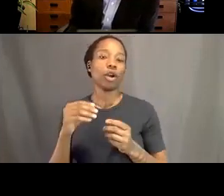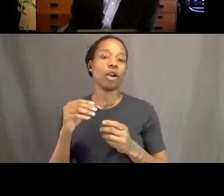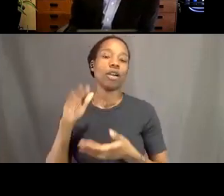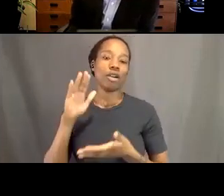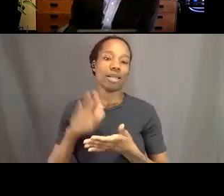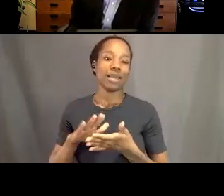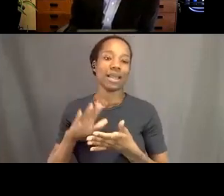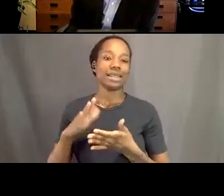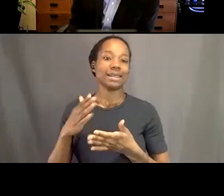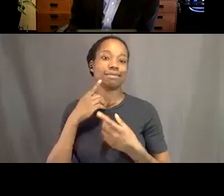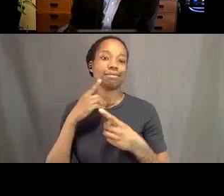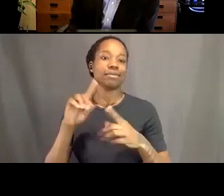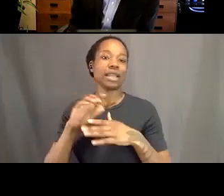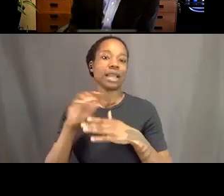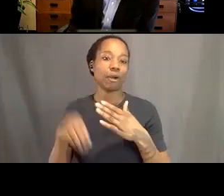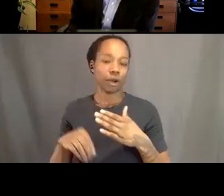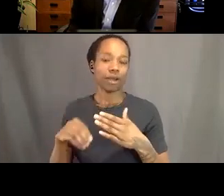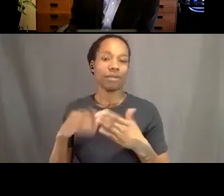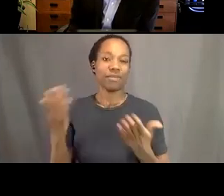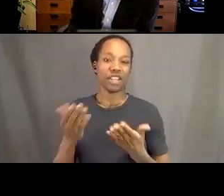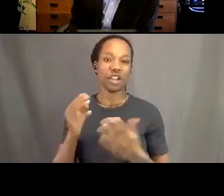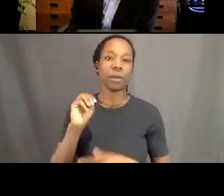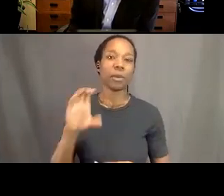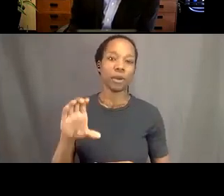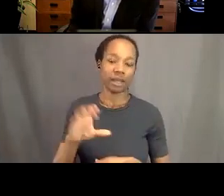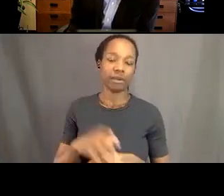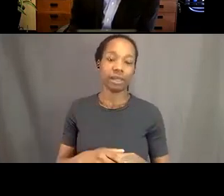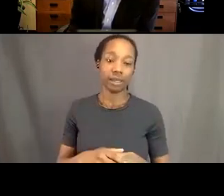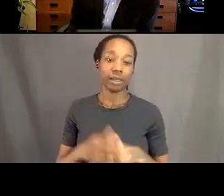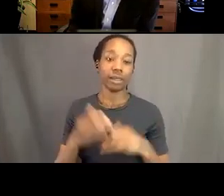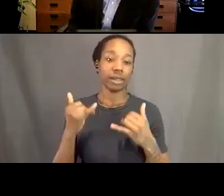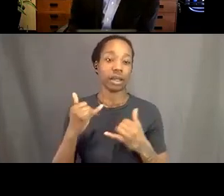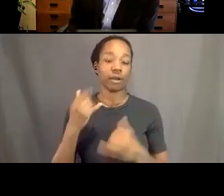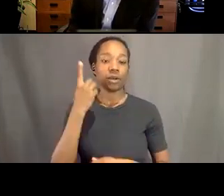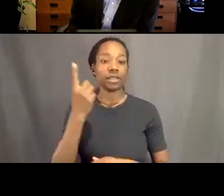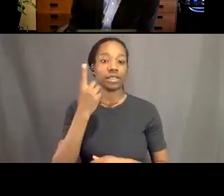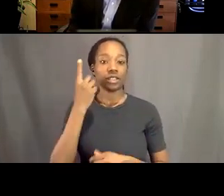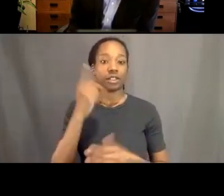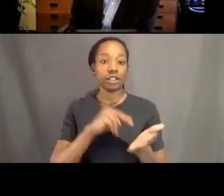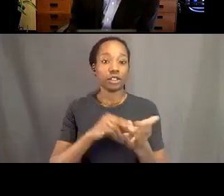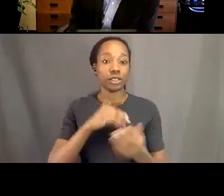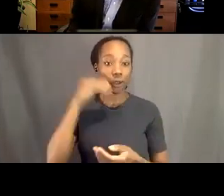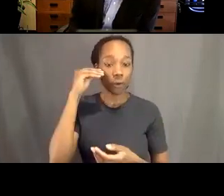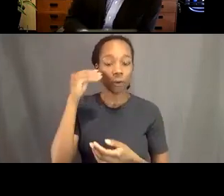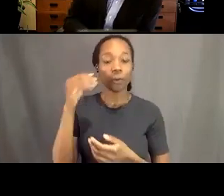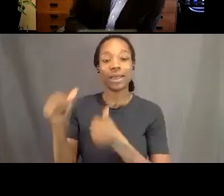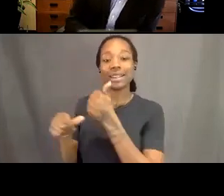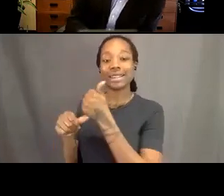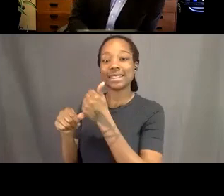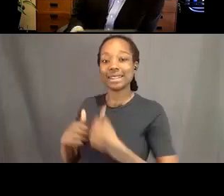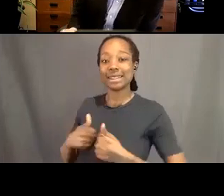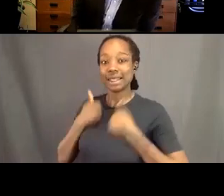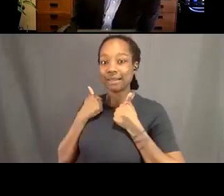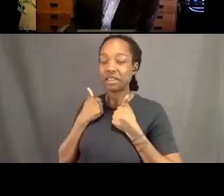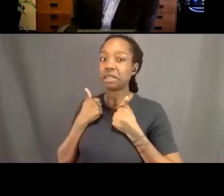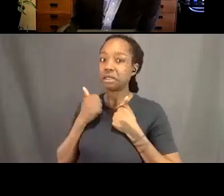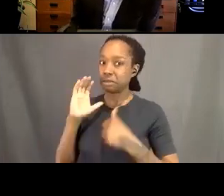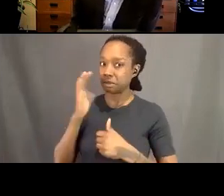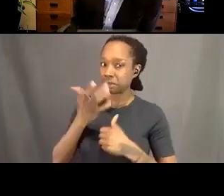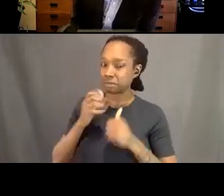look at congregate settings like nursing homes and assisted living, pretty consistently throughout the pandemic, they have